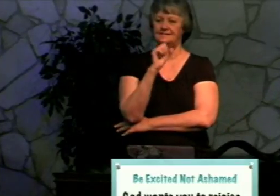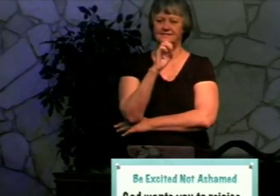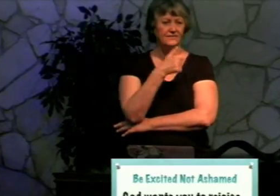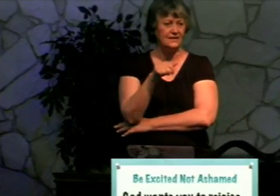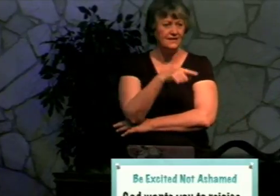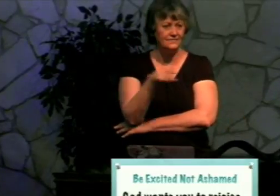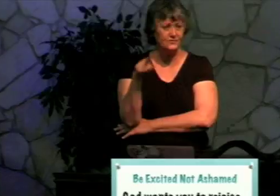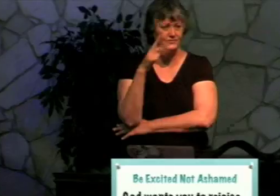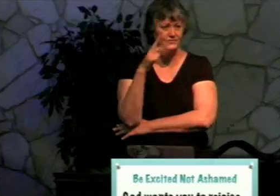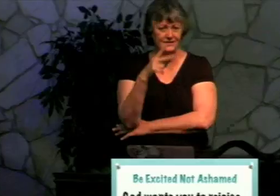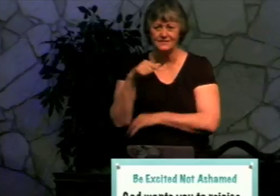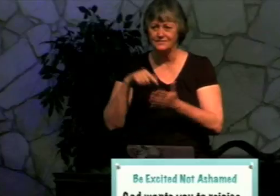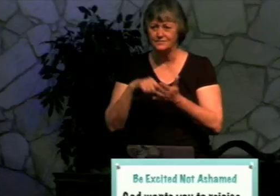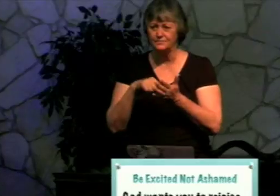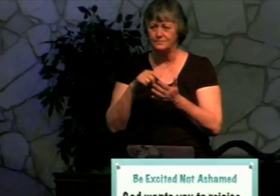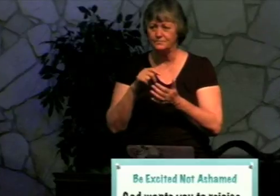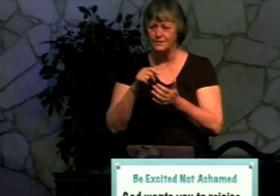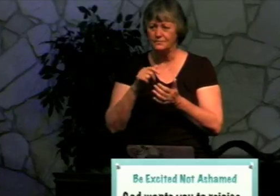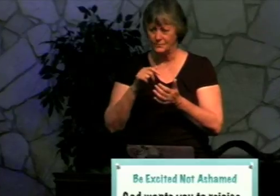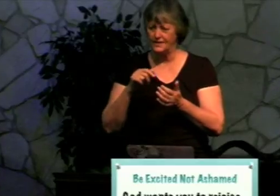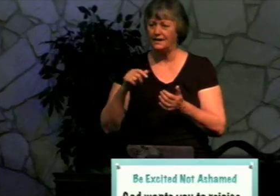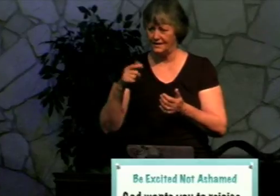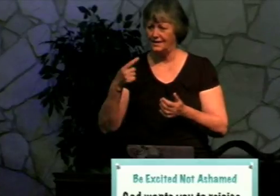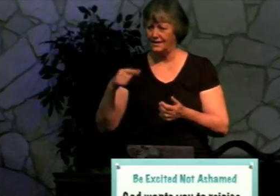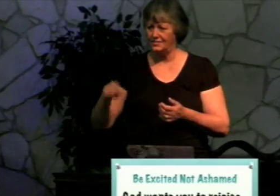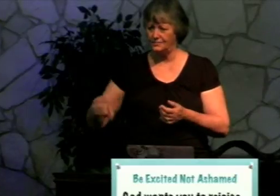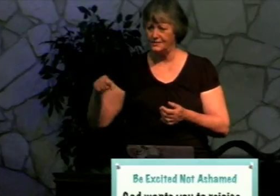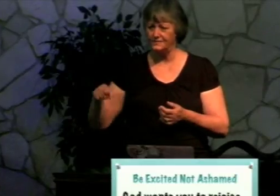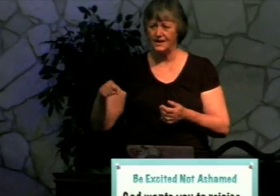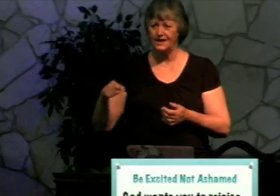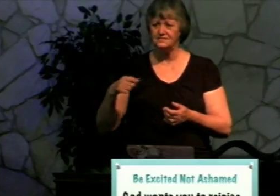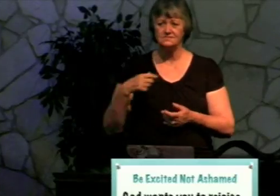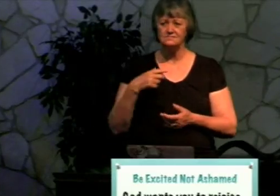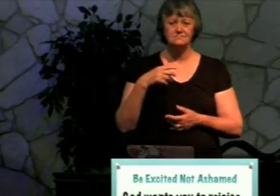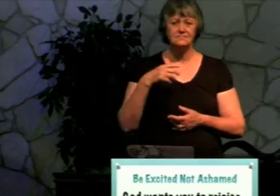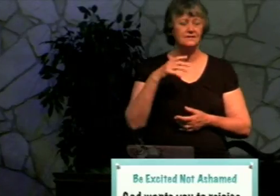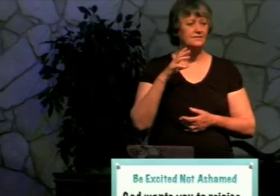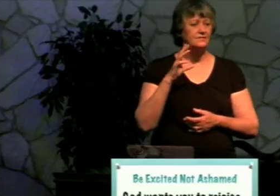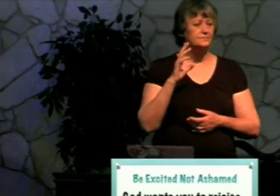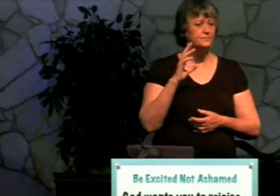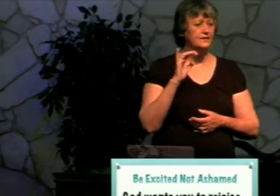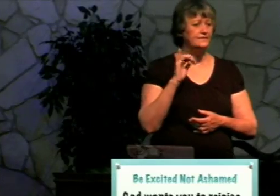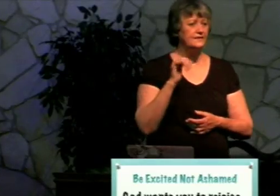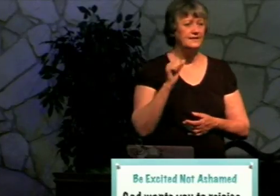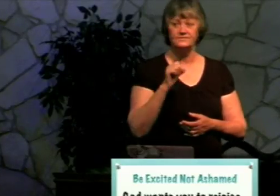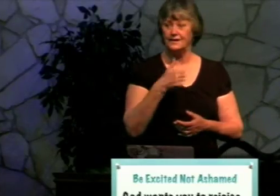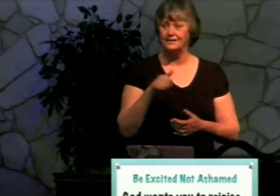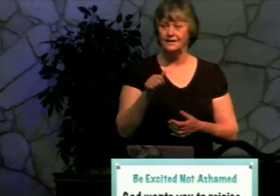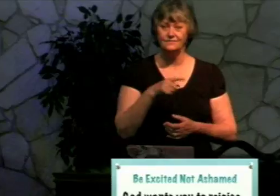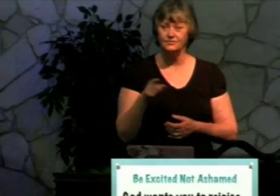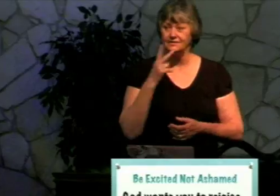Briefcase. Have any of you seen this? Yeah, The Briefcase? The Briefcase. Any of you seen